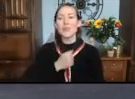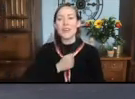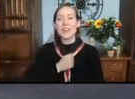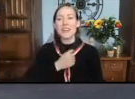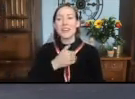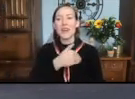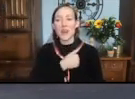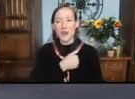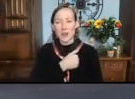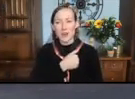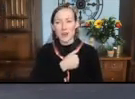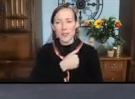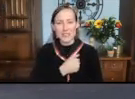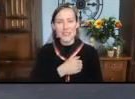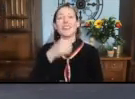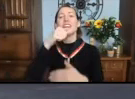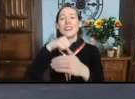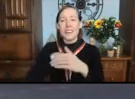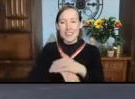into my heart,